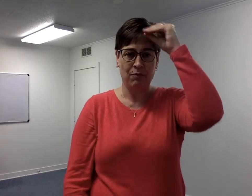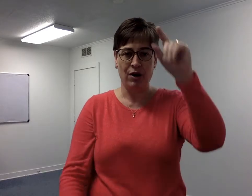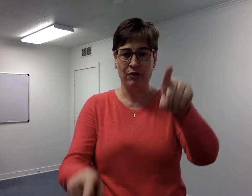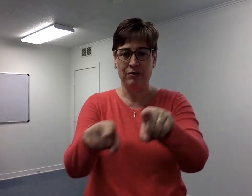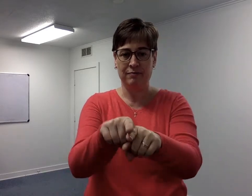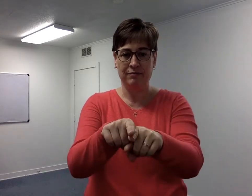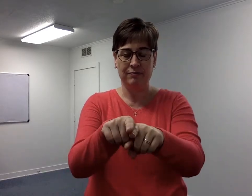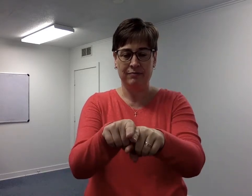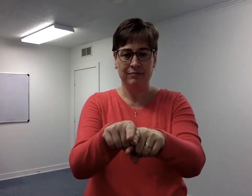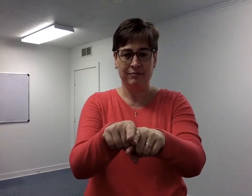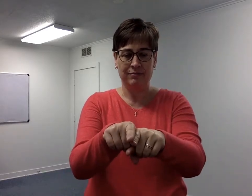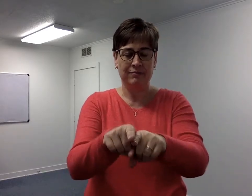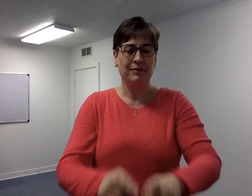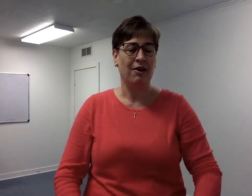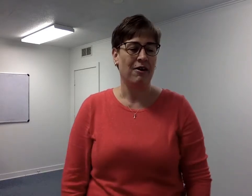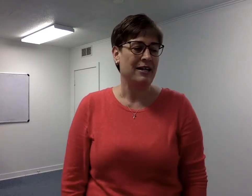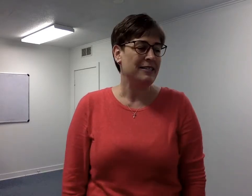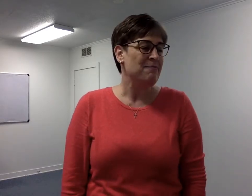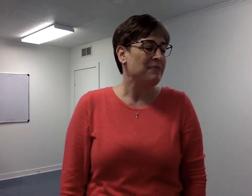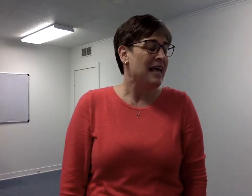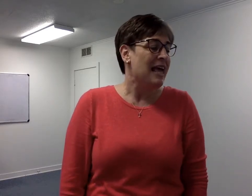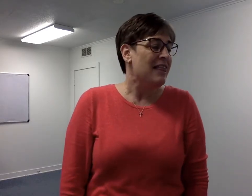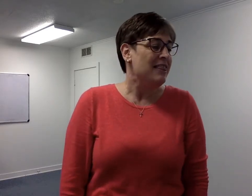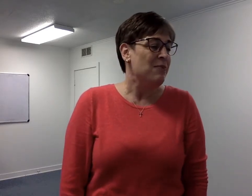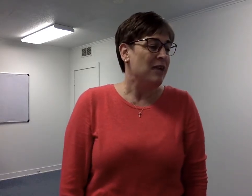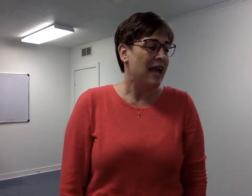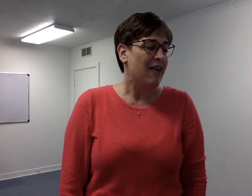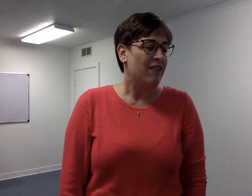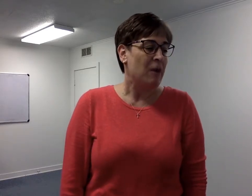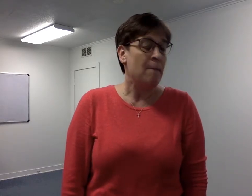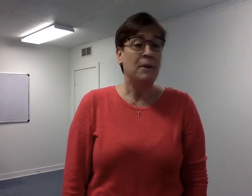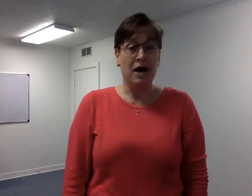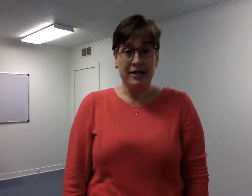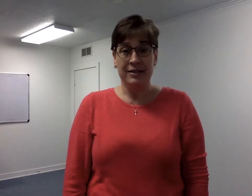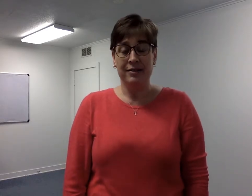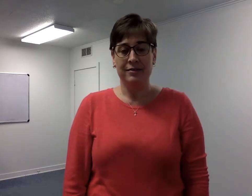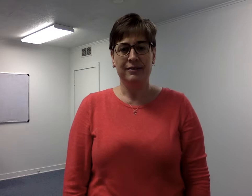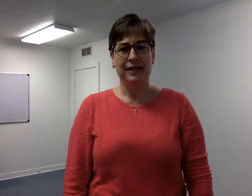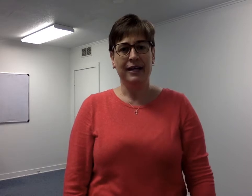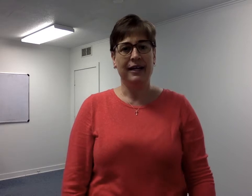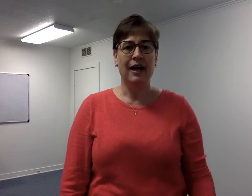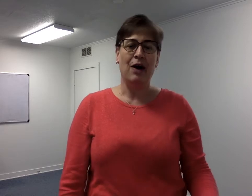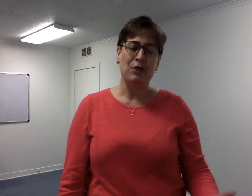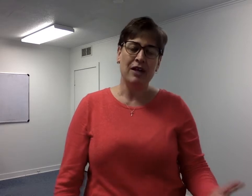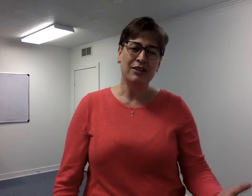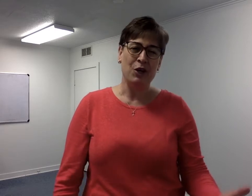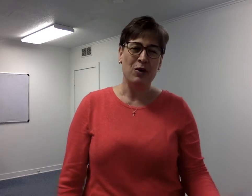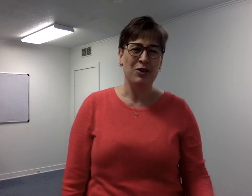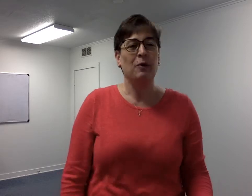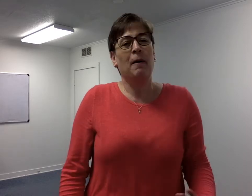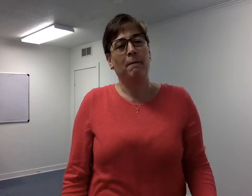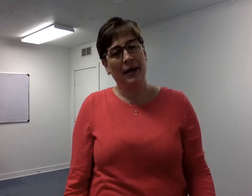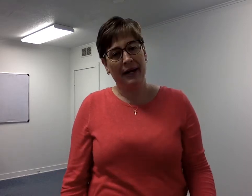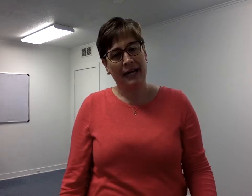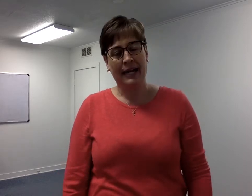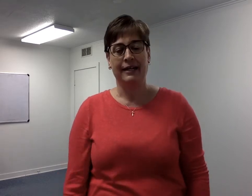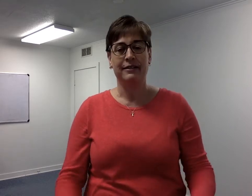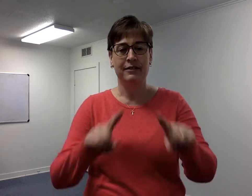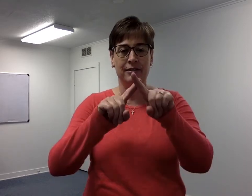brother. All right. Then we have but. Like, I would like to go with you, but I can't.